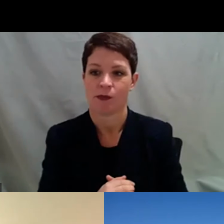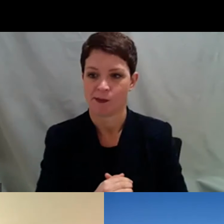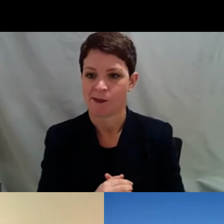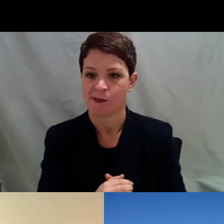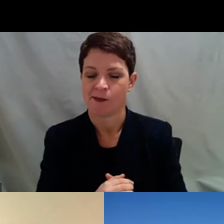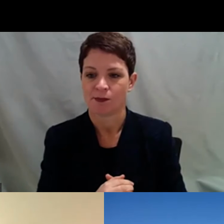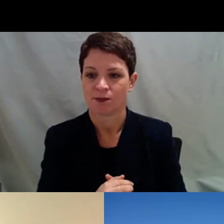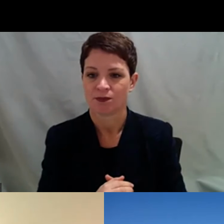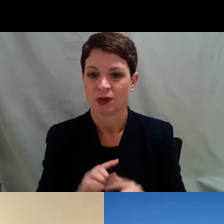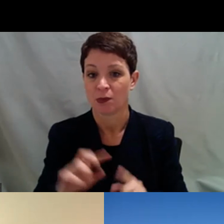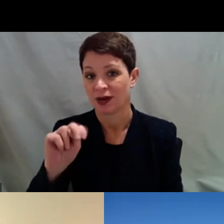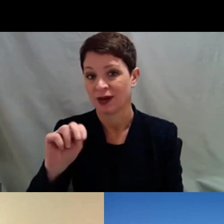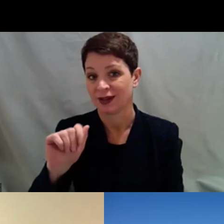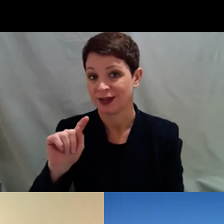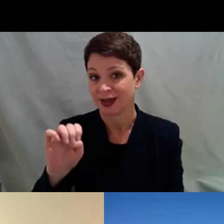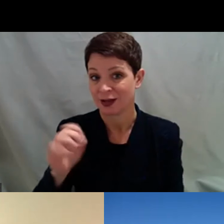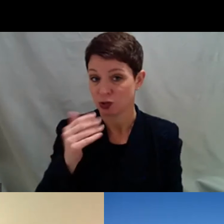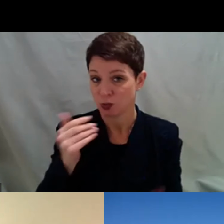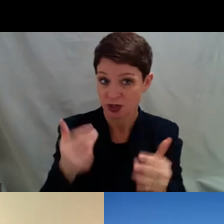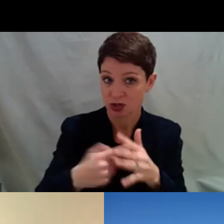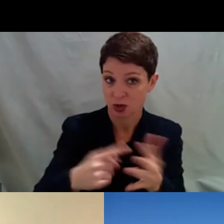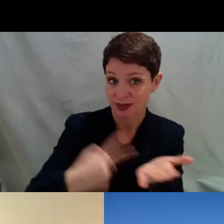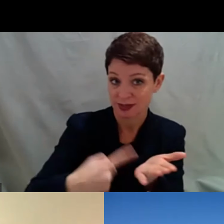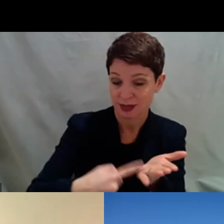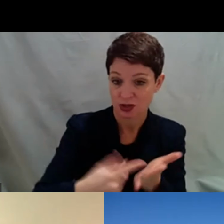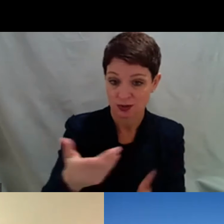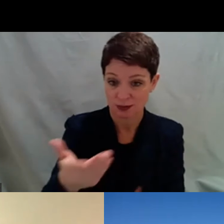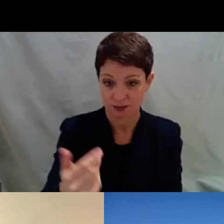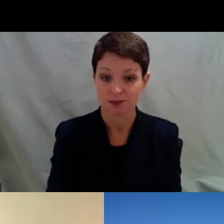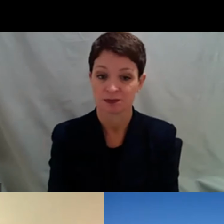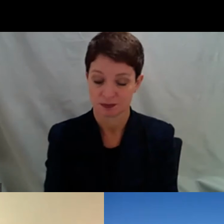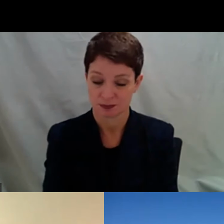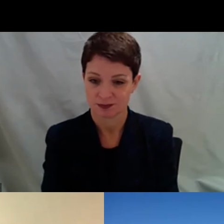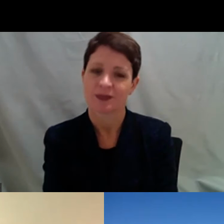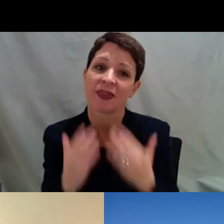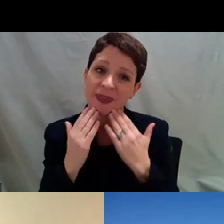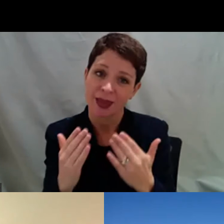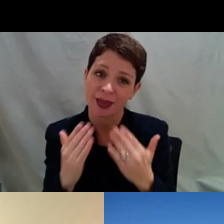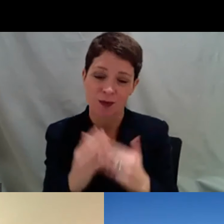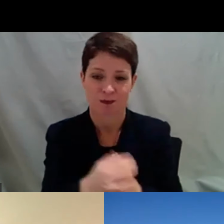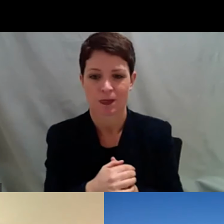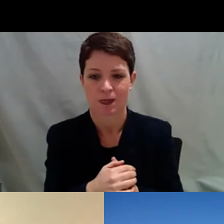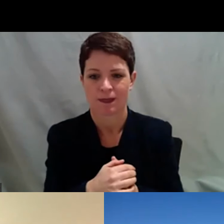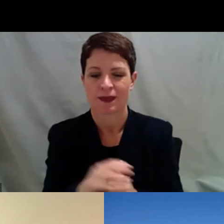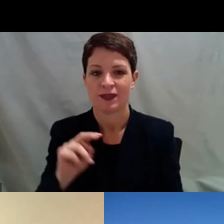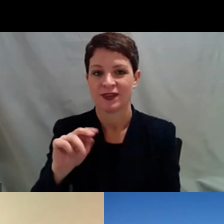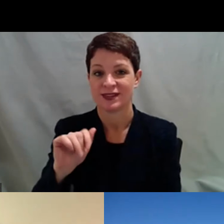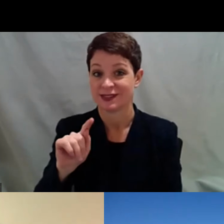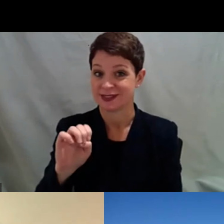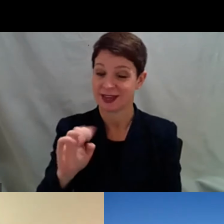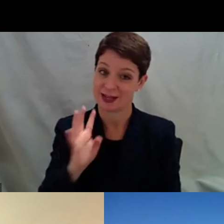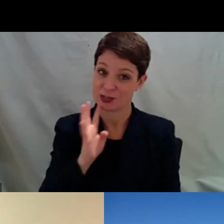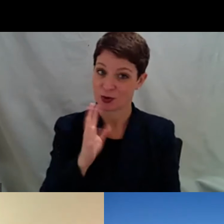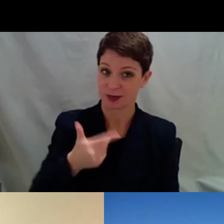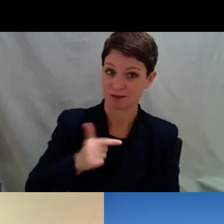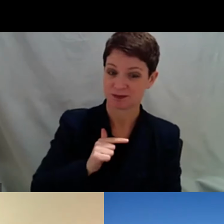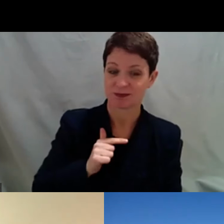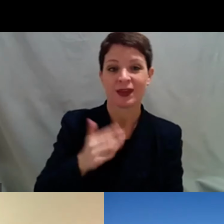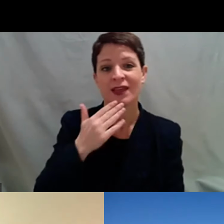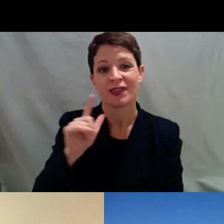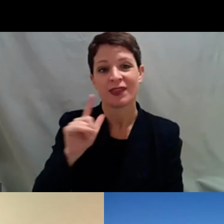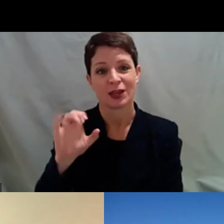So, but Nate, if you wanna start us off. Thank you. This is Nate, by the way. Thank you,